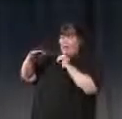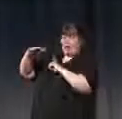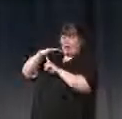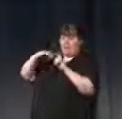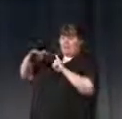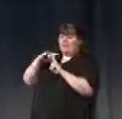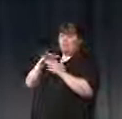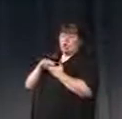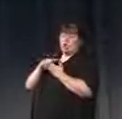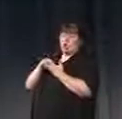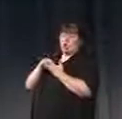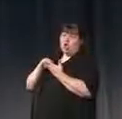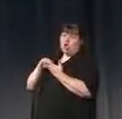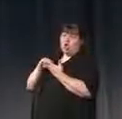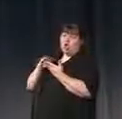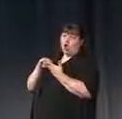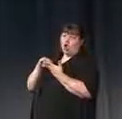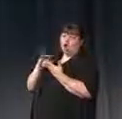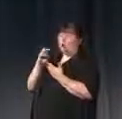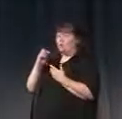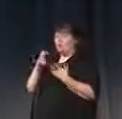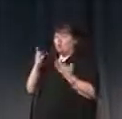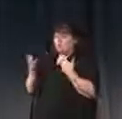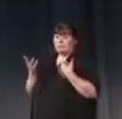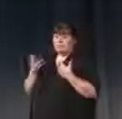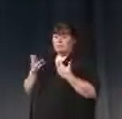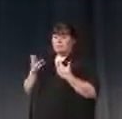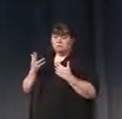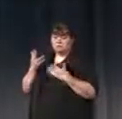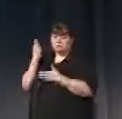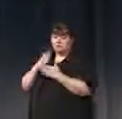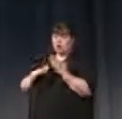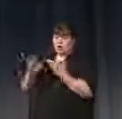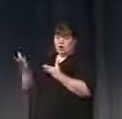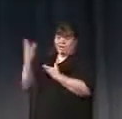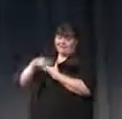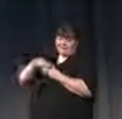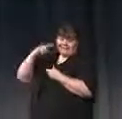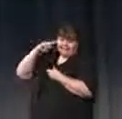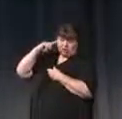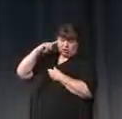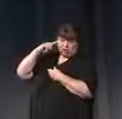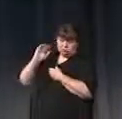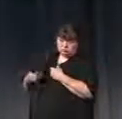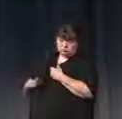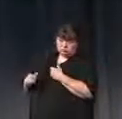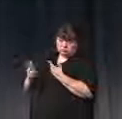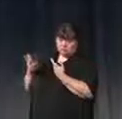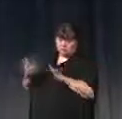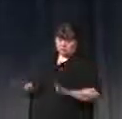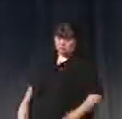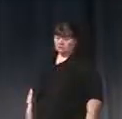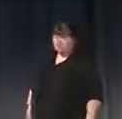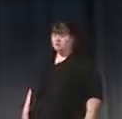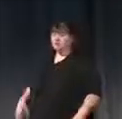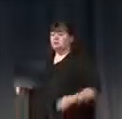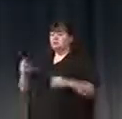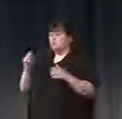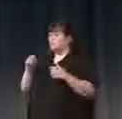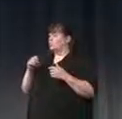reverb and you maybe learn their properties. It could also be built into the auditory system from birth. So with that, I'll just